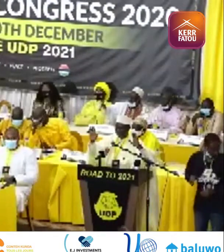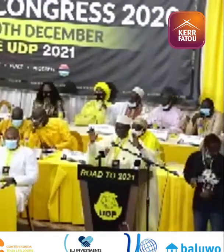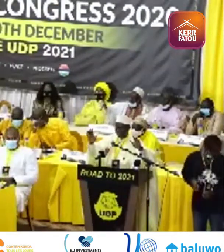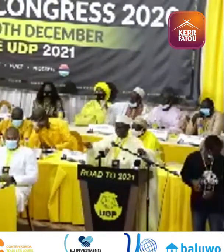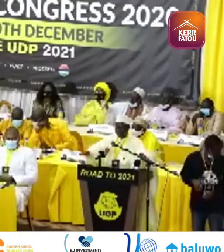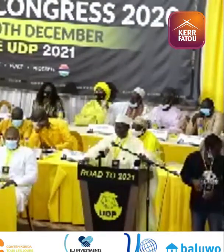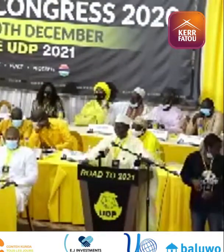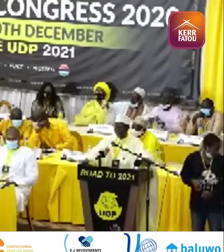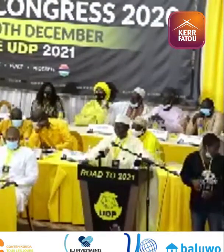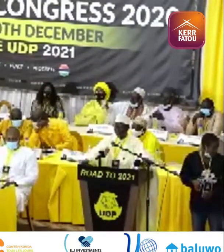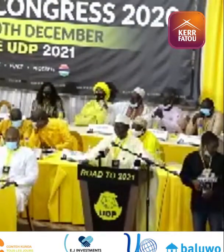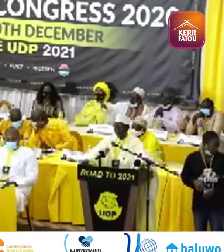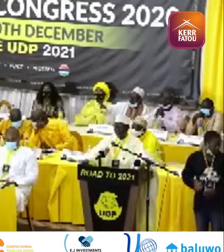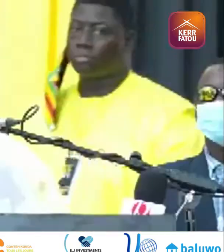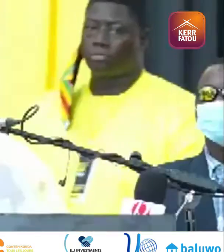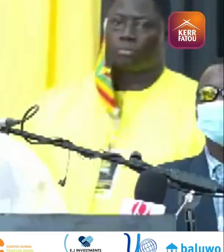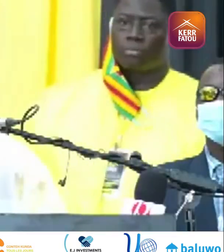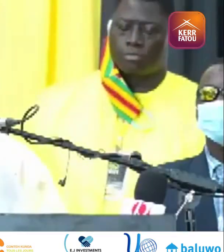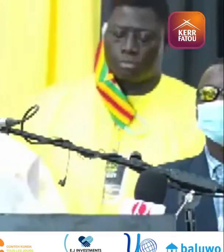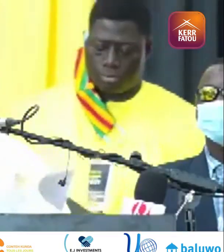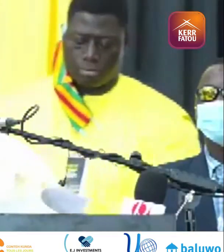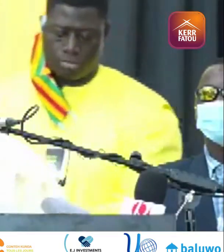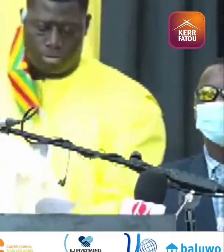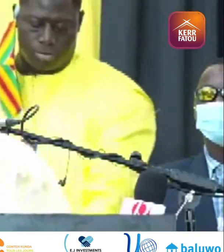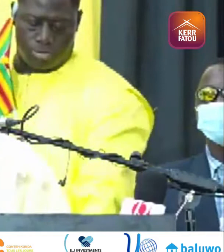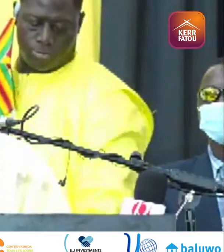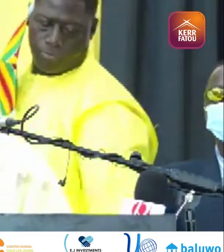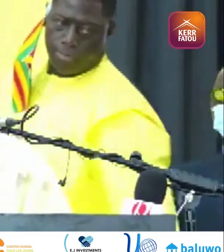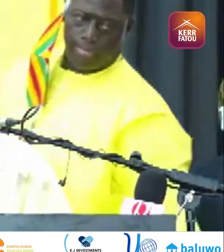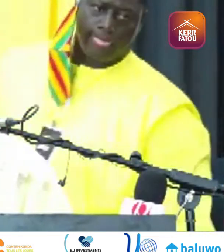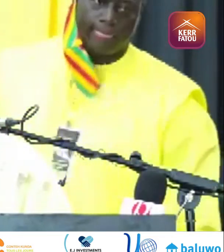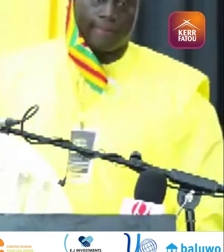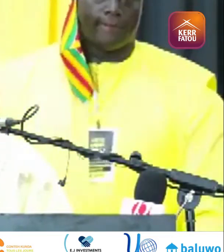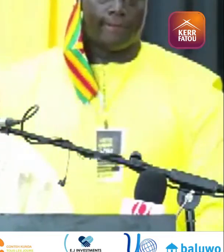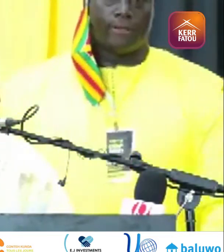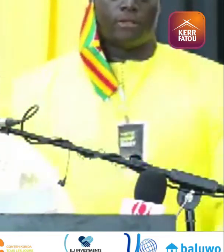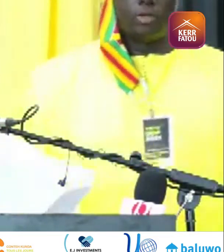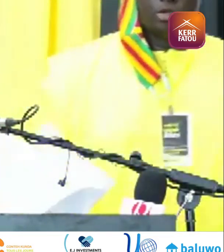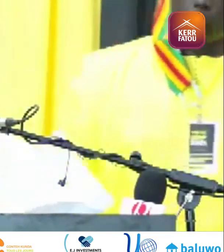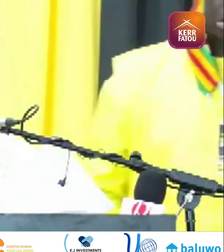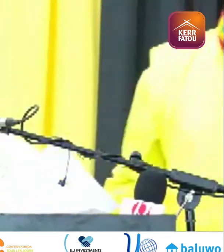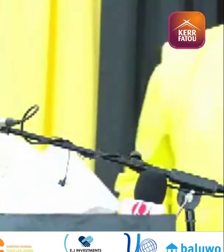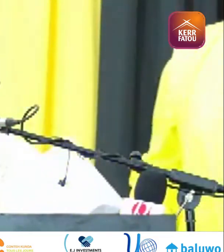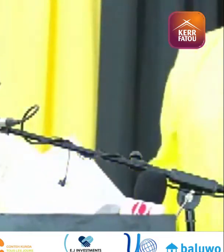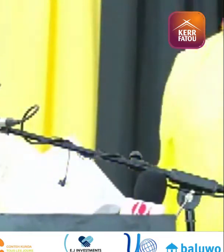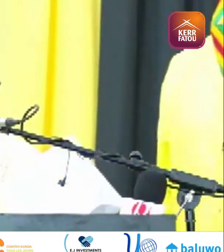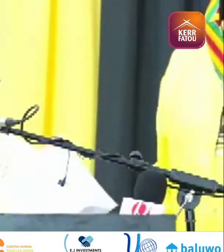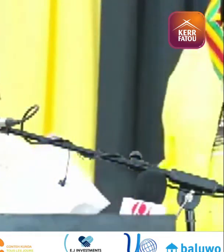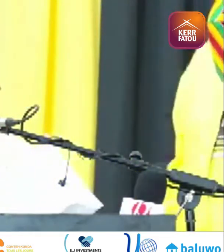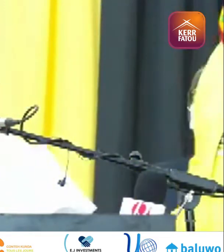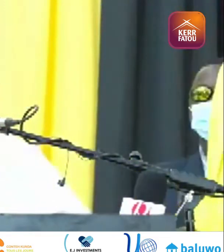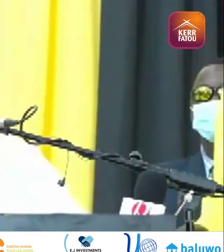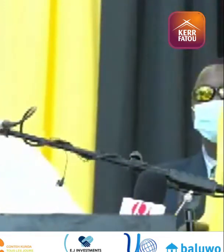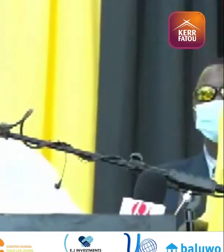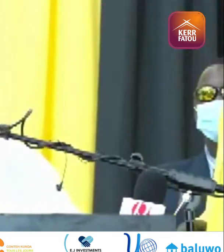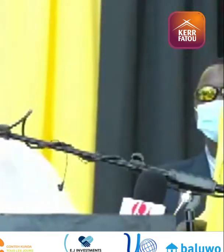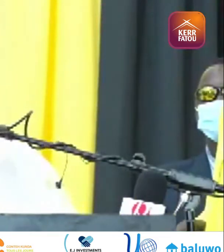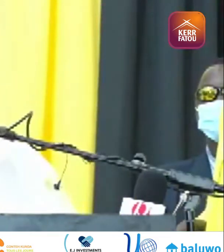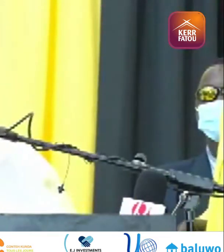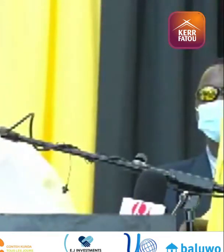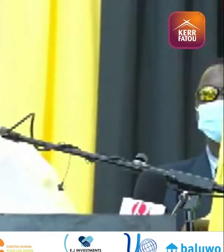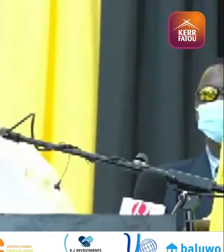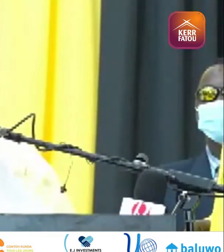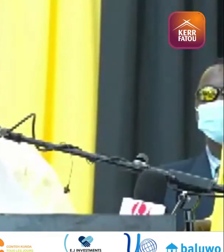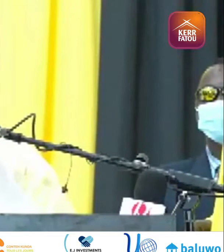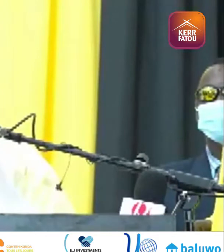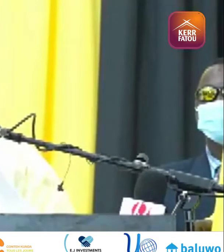Ala barakala benyi nyalale. Ne nga fanga alfa alaj mc cham nga